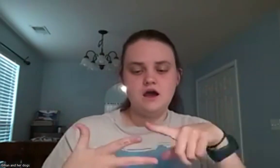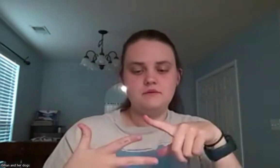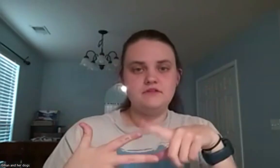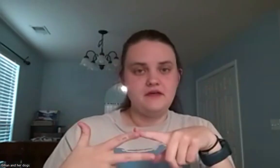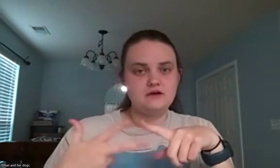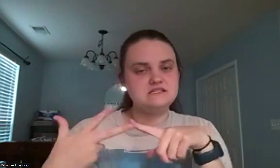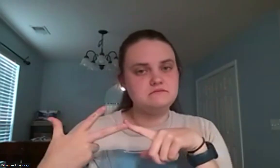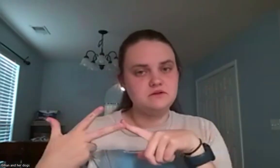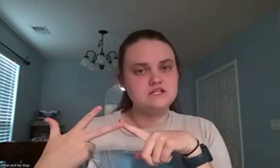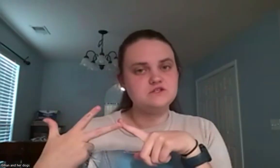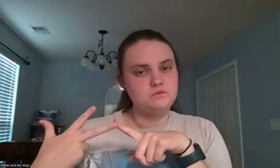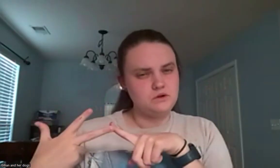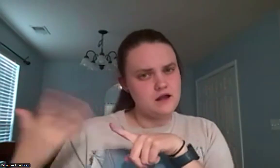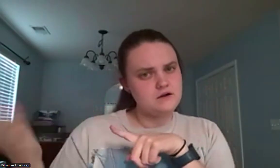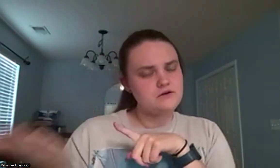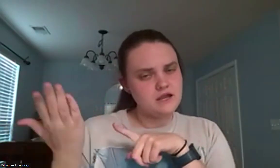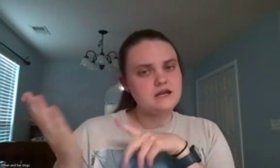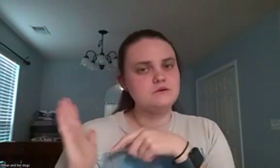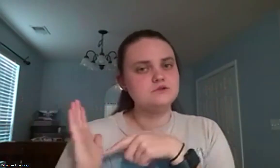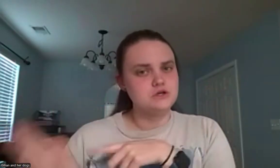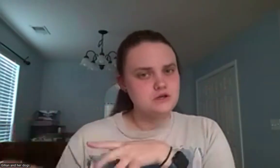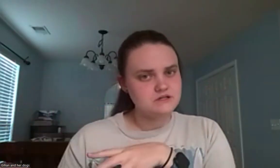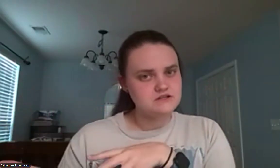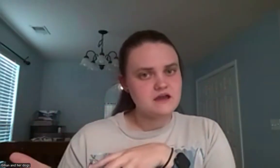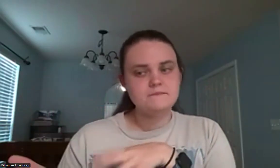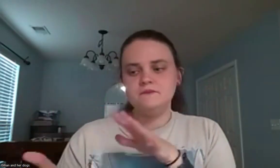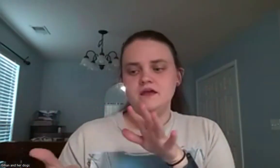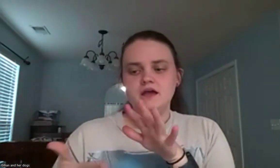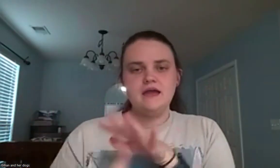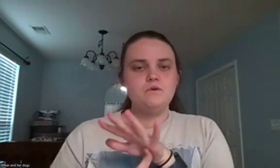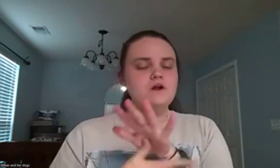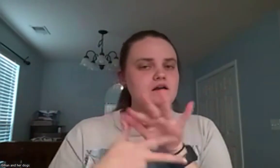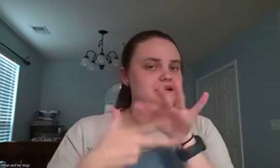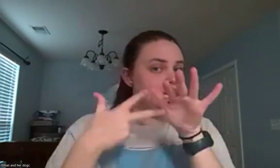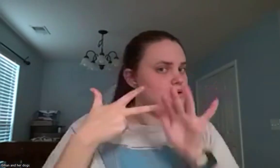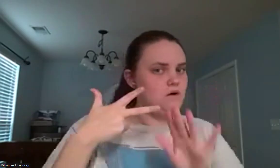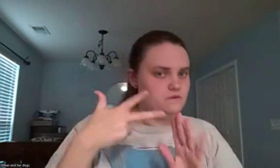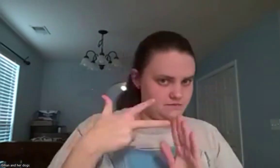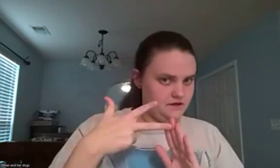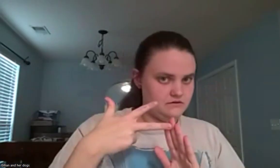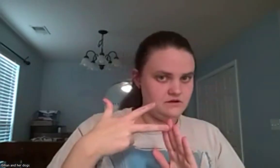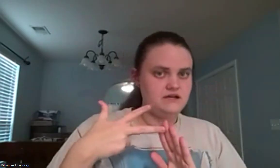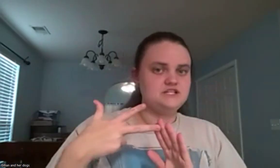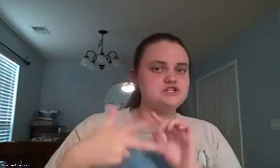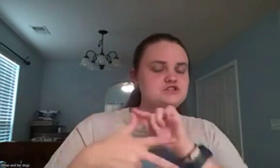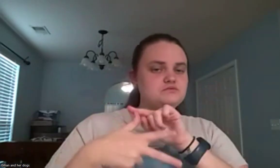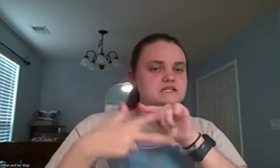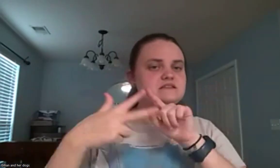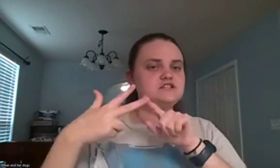The thousands and millions, we will add our other hand, and I'll show you how we do that. And we're not going to count all the way up here. It's just three signs you would